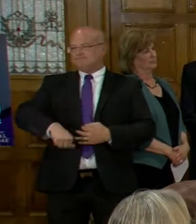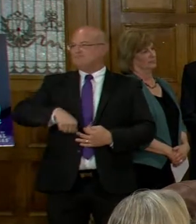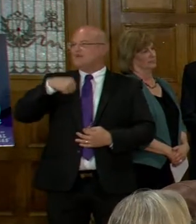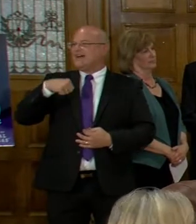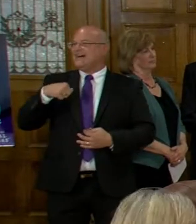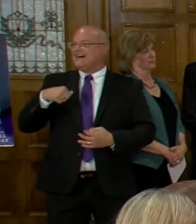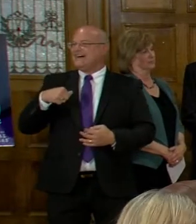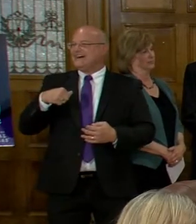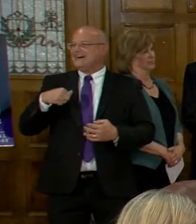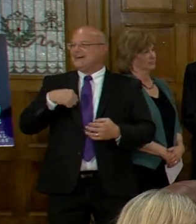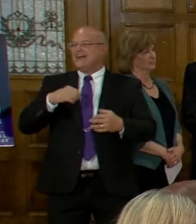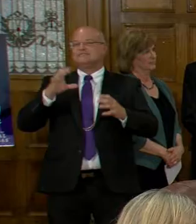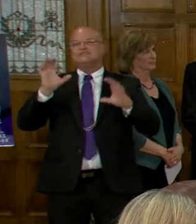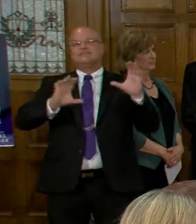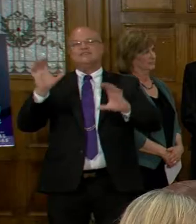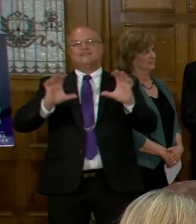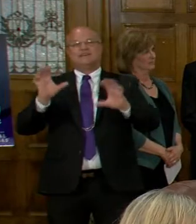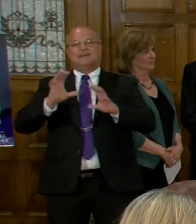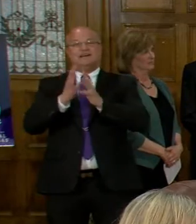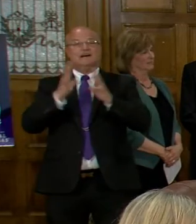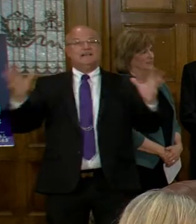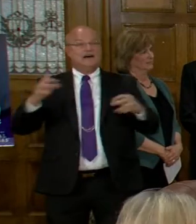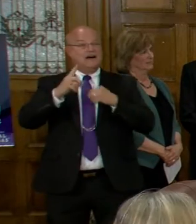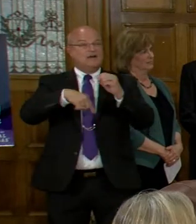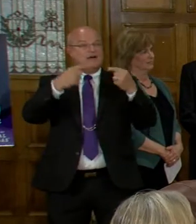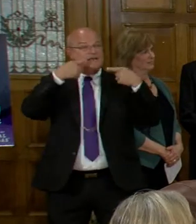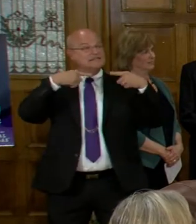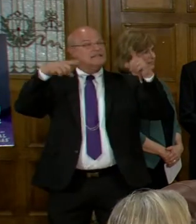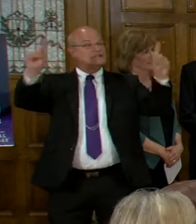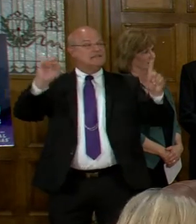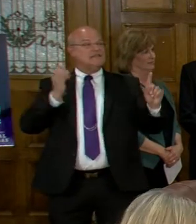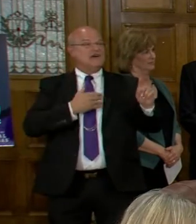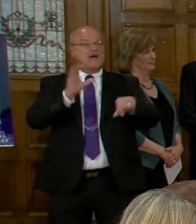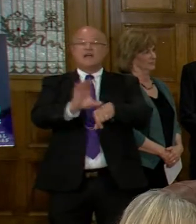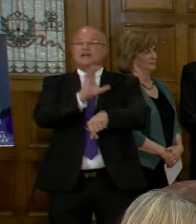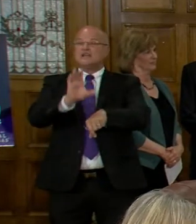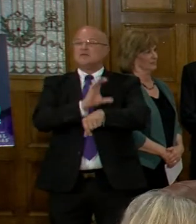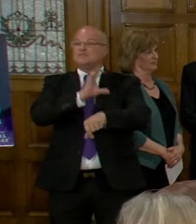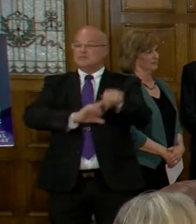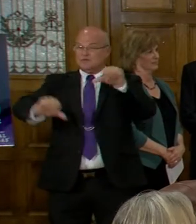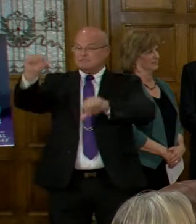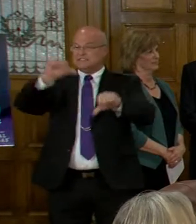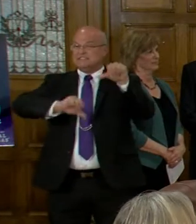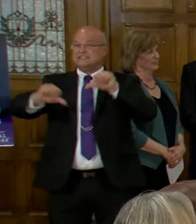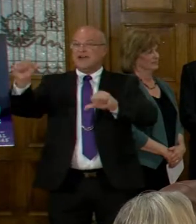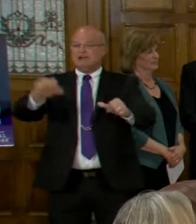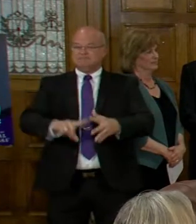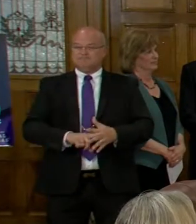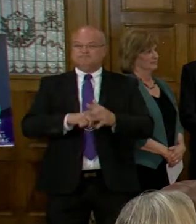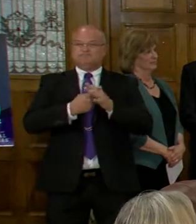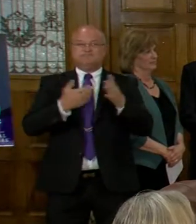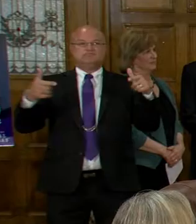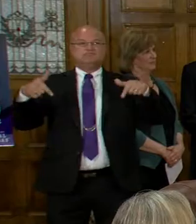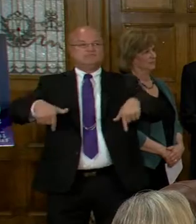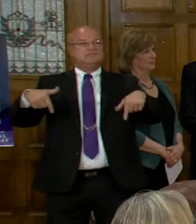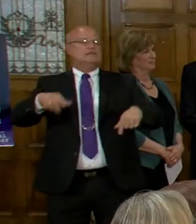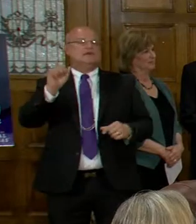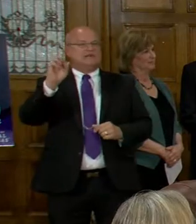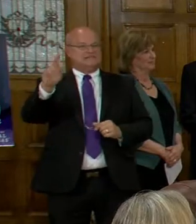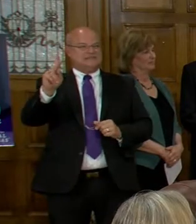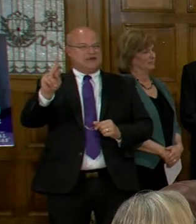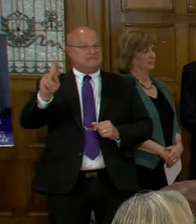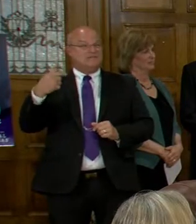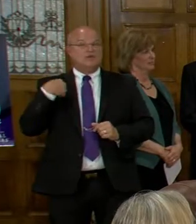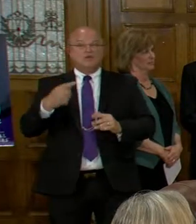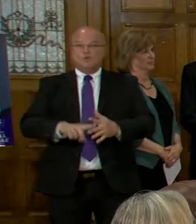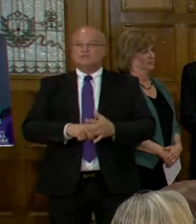proud and talk a lot about the success of our computer science initiative here in Arkansas.